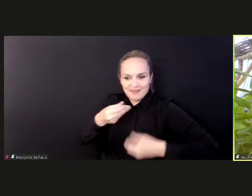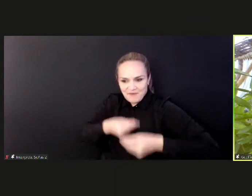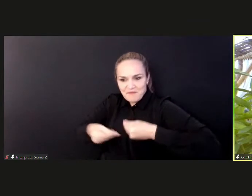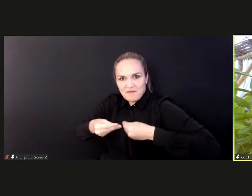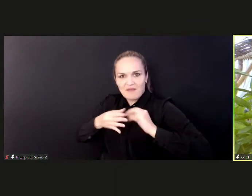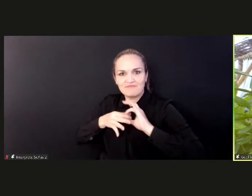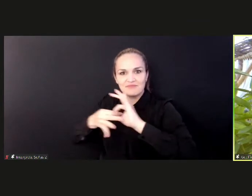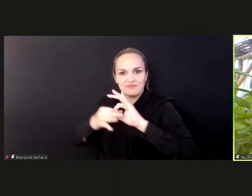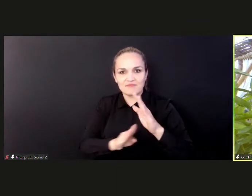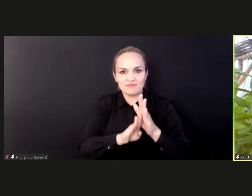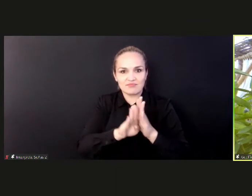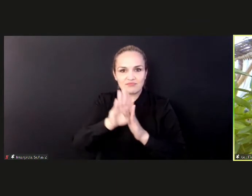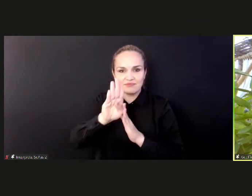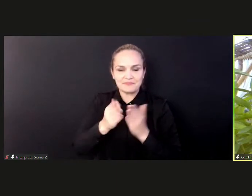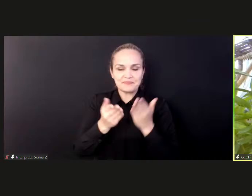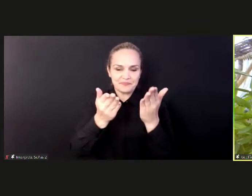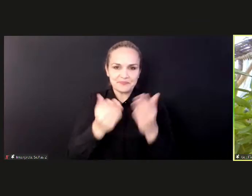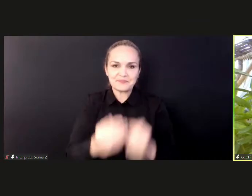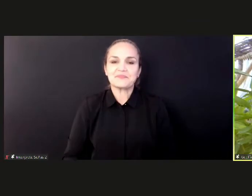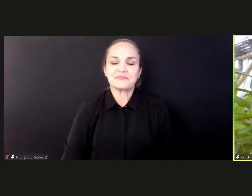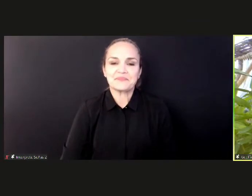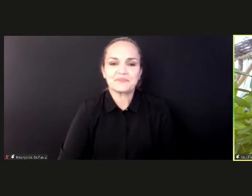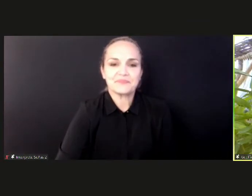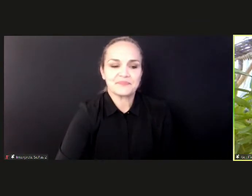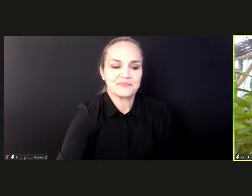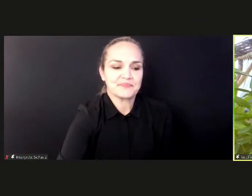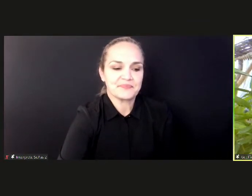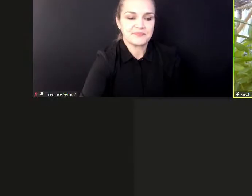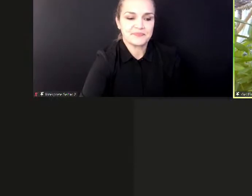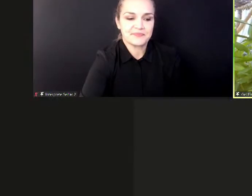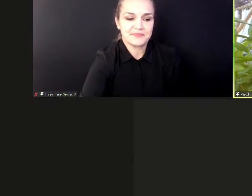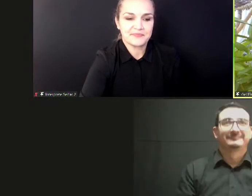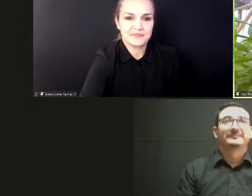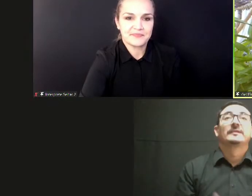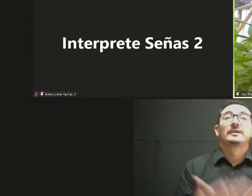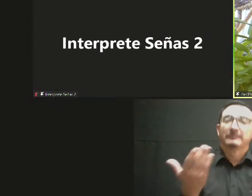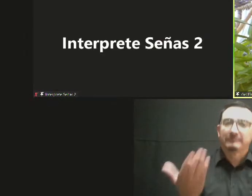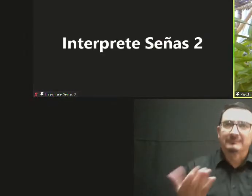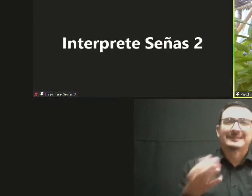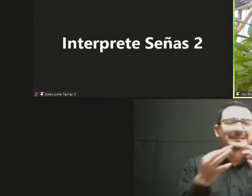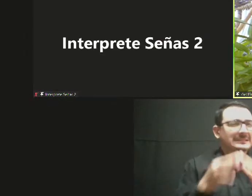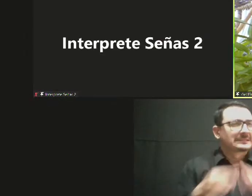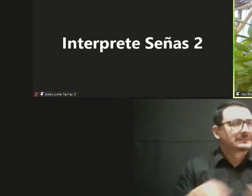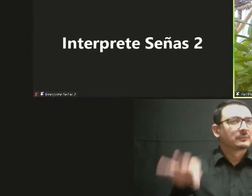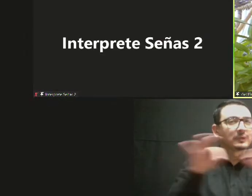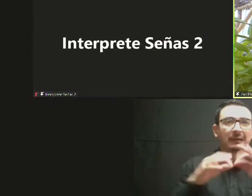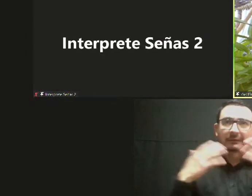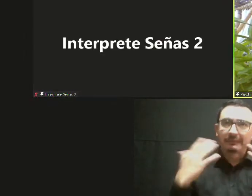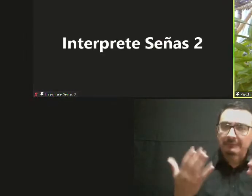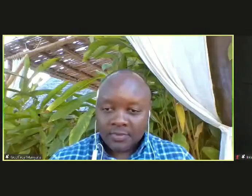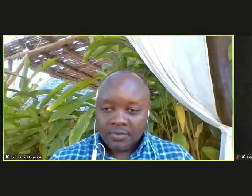the community-based initiatives to start developing tourism for the African market. I would like to thank you very much, and I submit. Thank you.